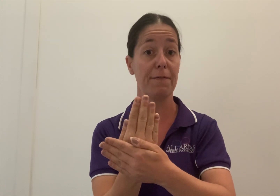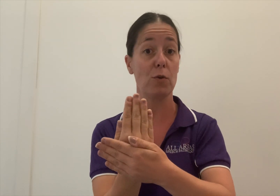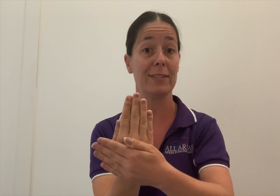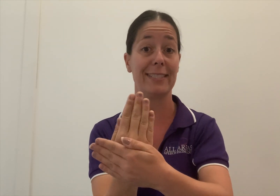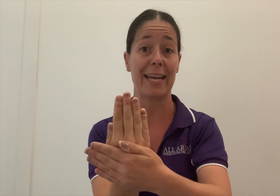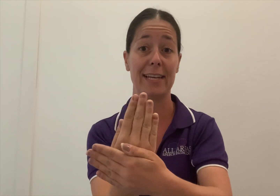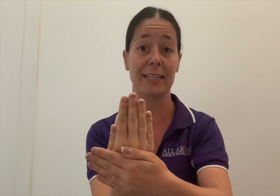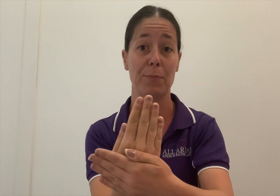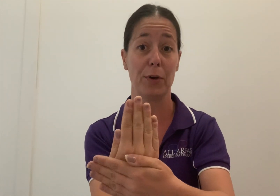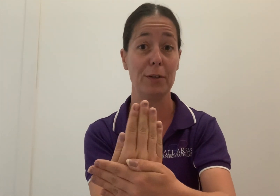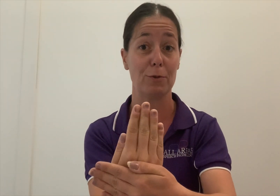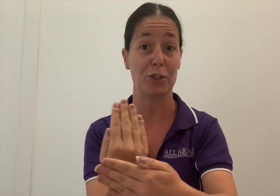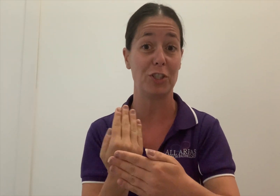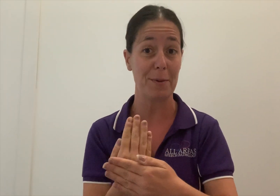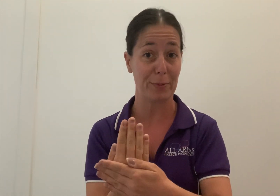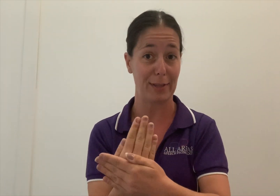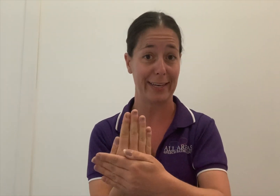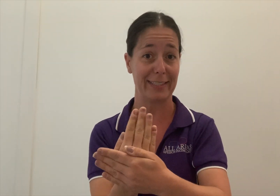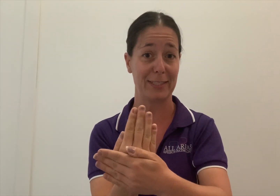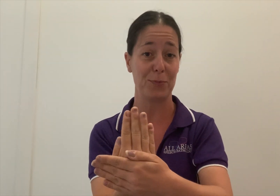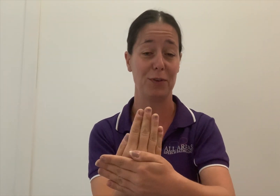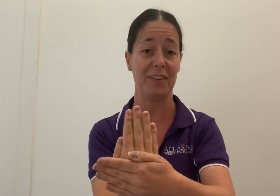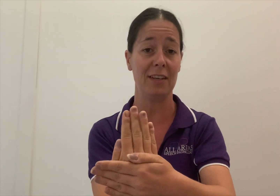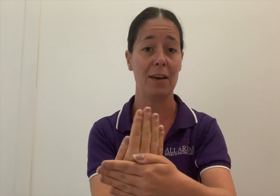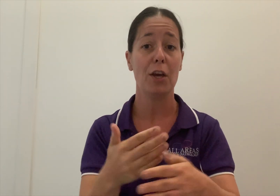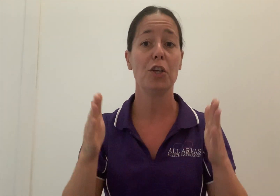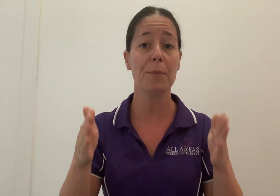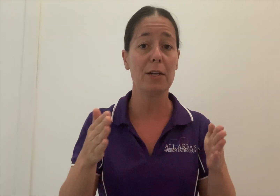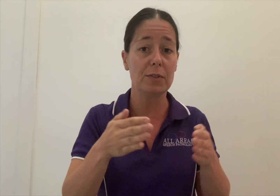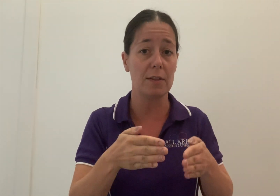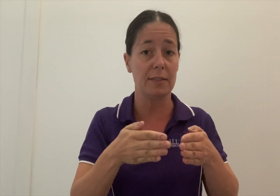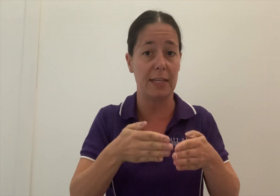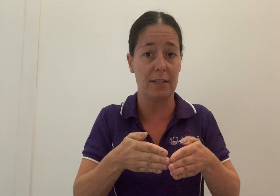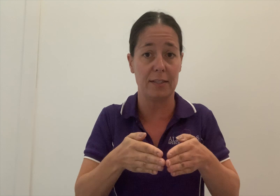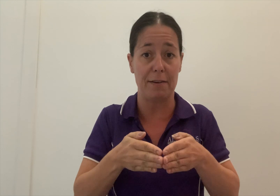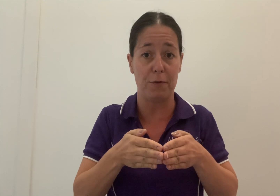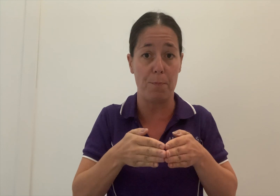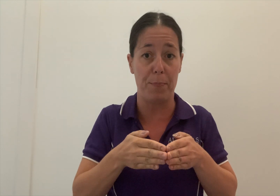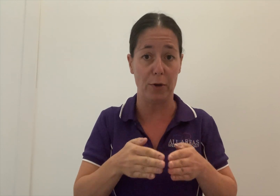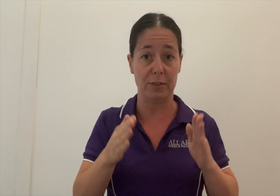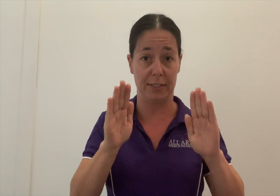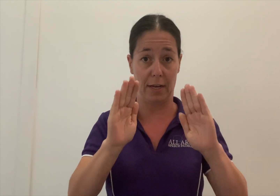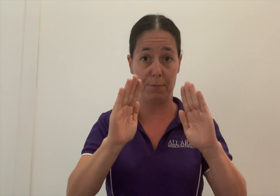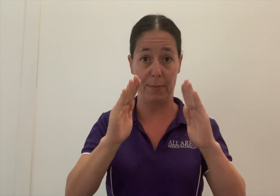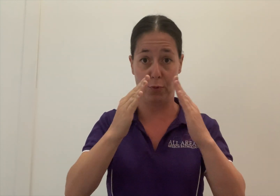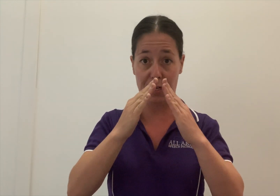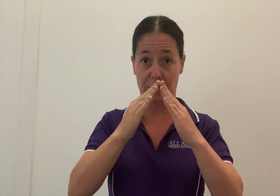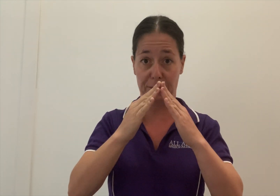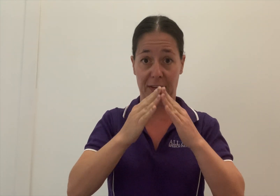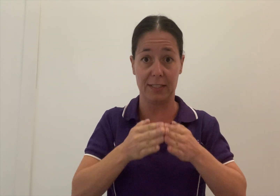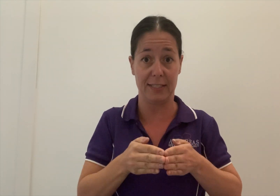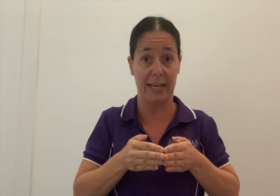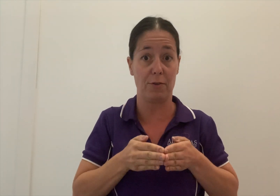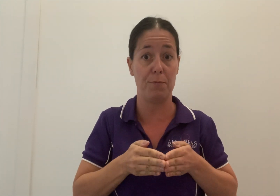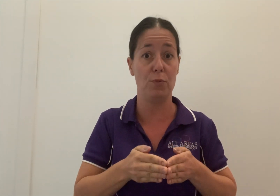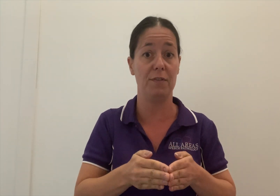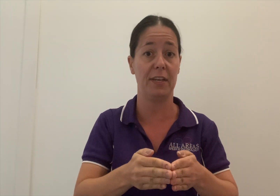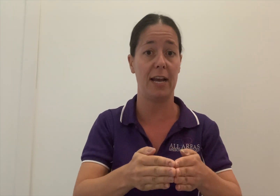for sailing boat or ship, like it's moving. You might also just see the sign for boat done by putting your fingers together and moving it out like